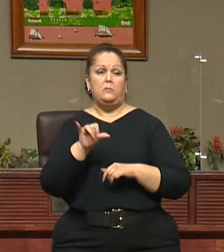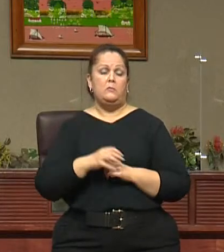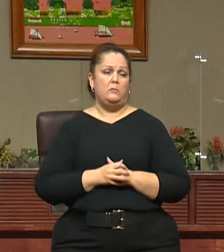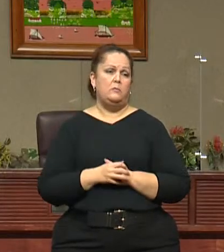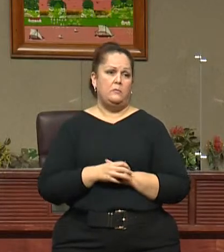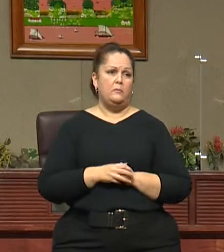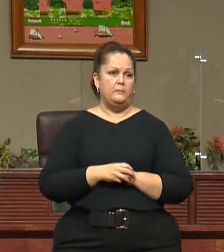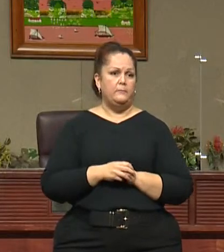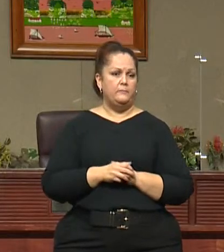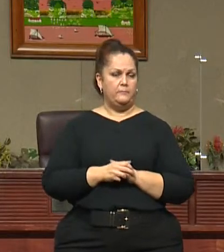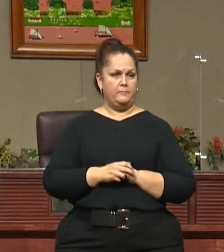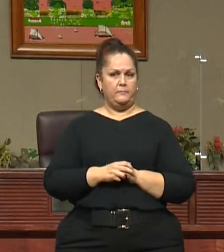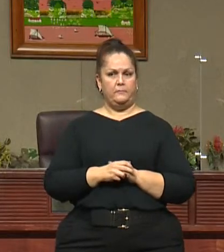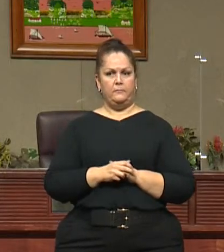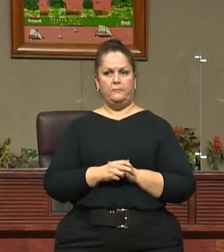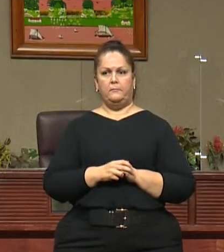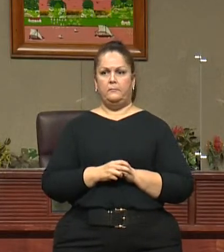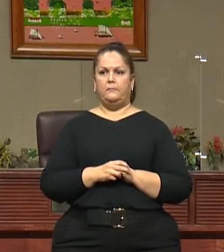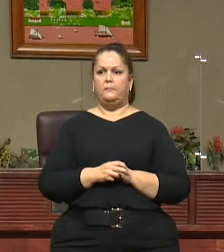Okay.